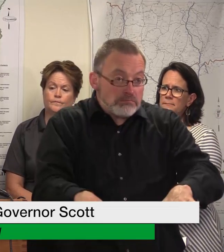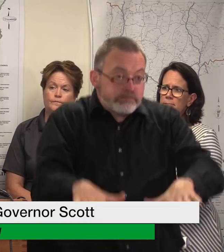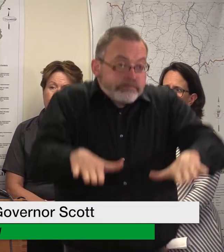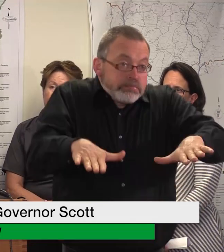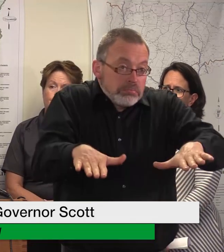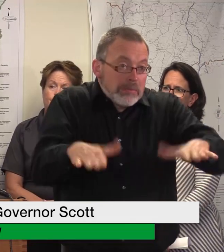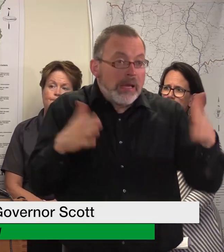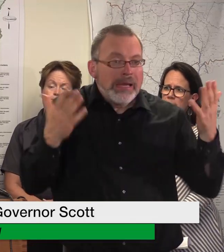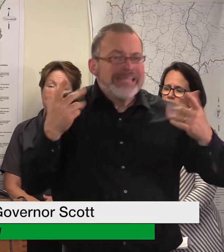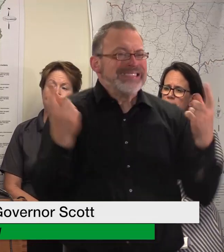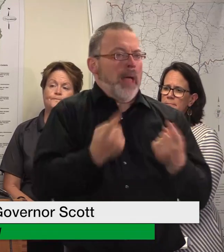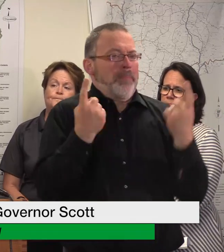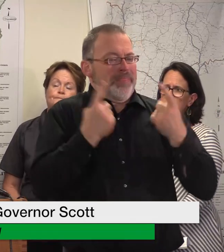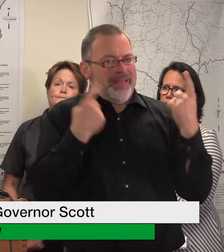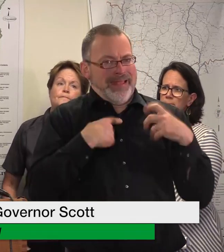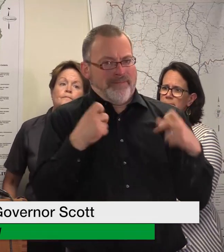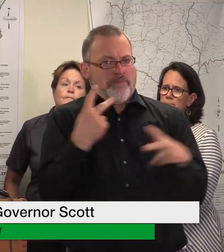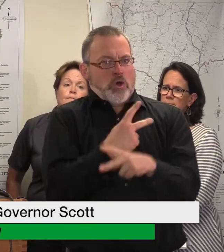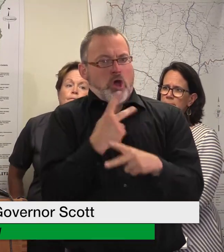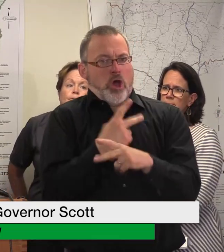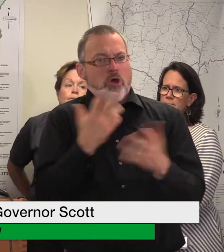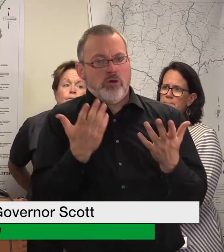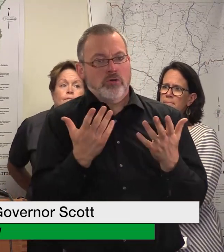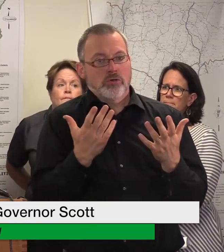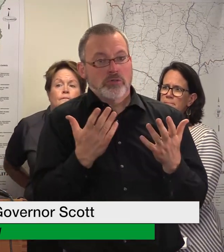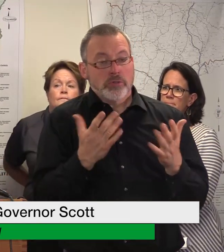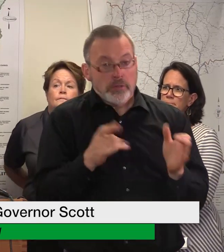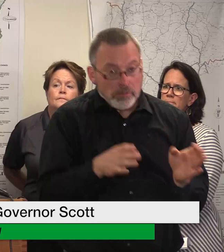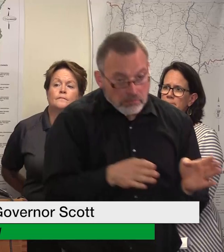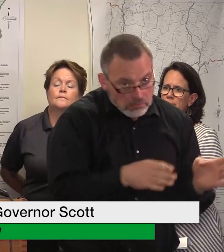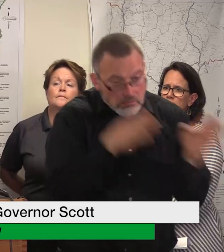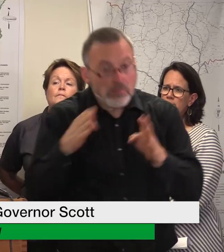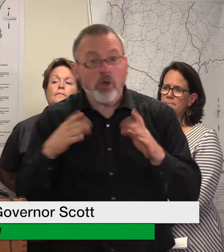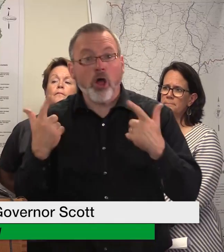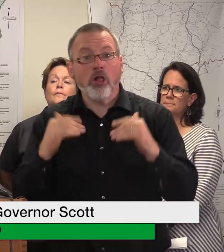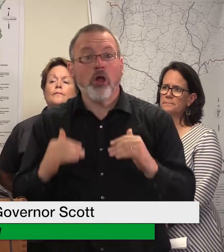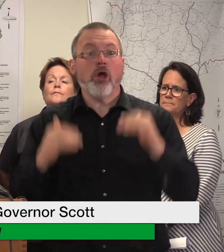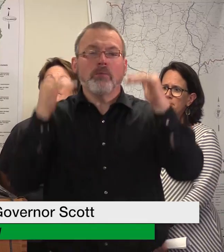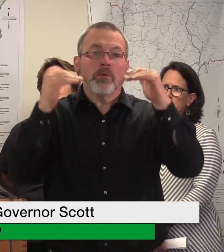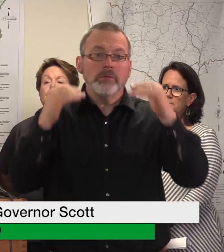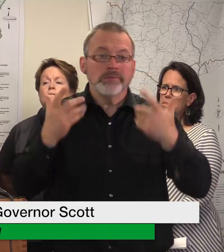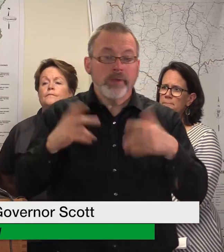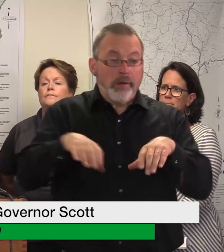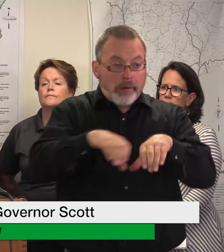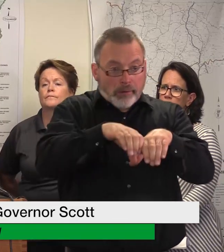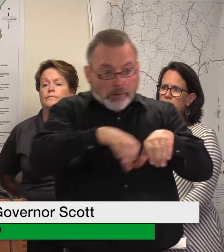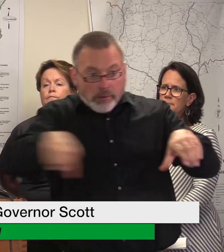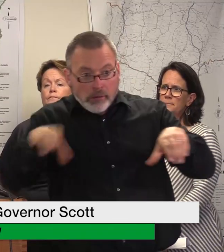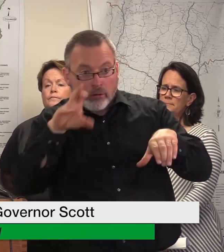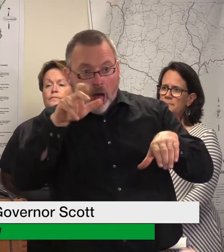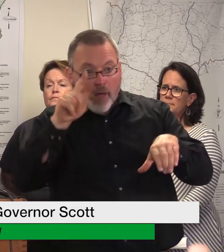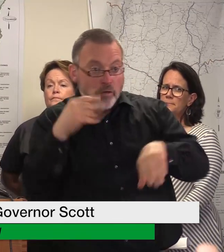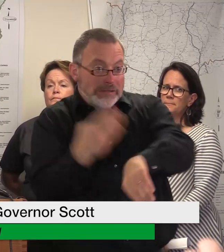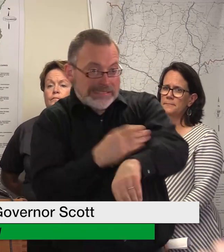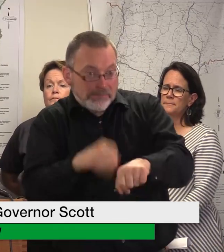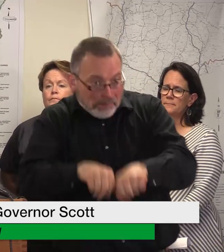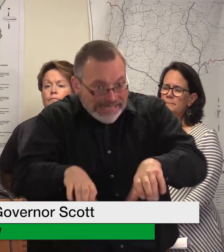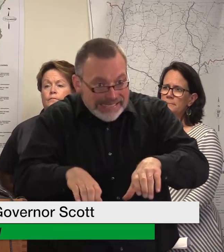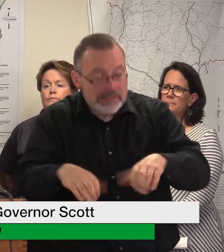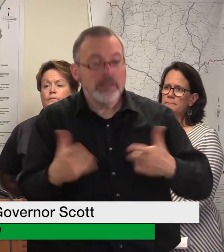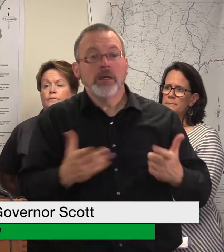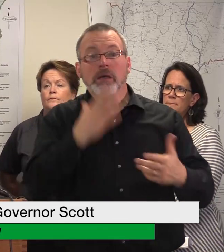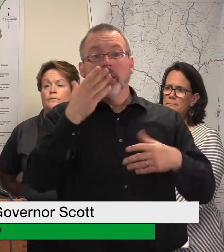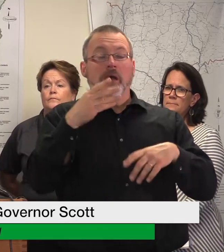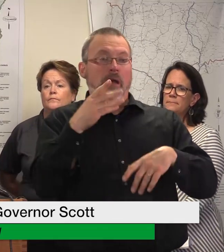other upgrading, a lot of the culverts and removing some of the dams and so forth and so on will help. We saw